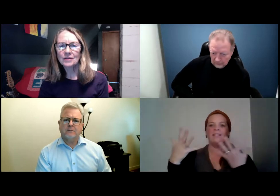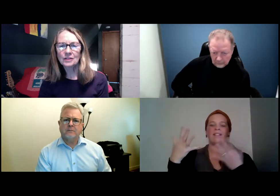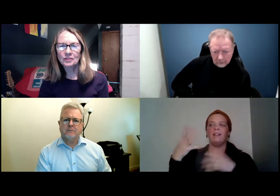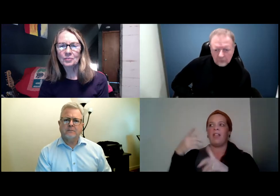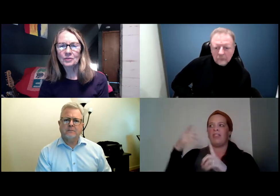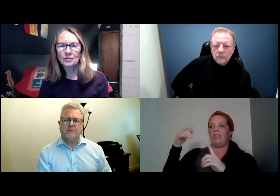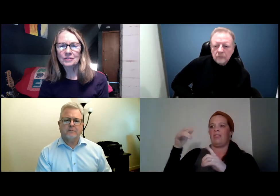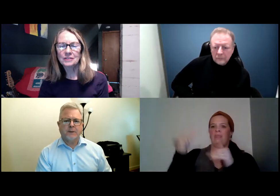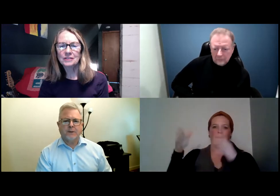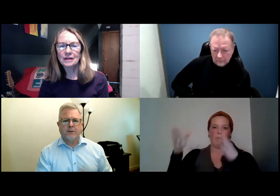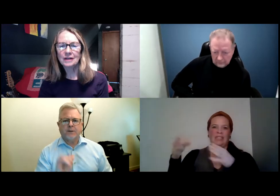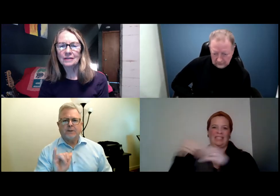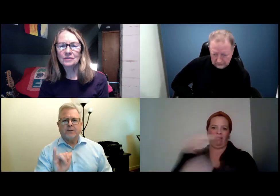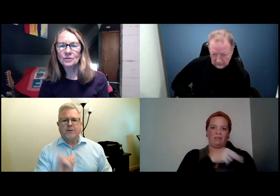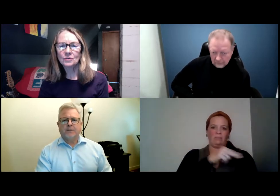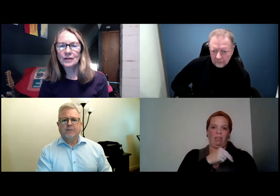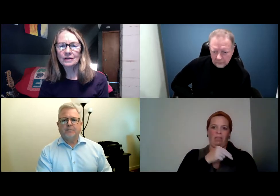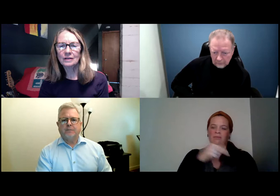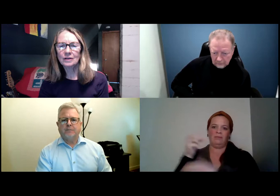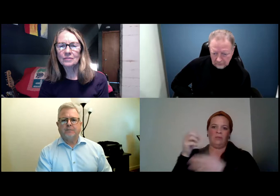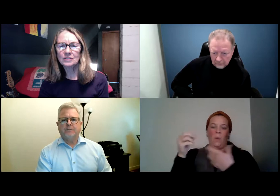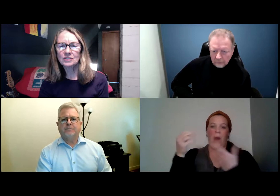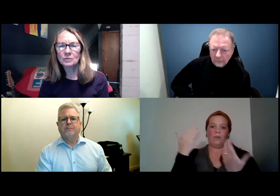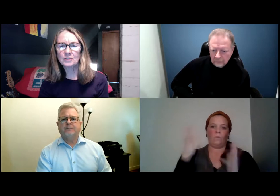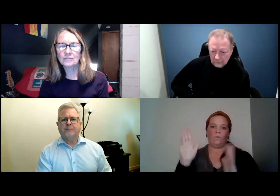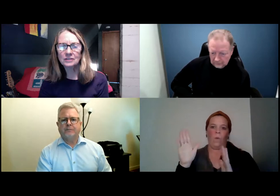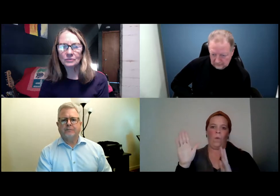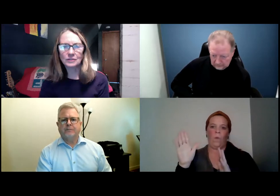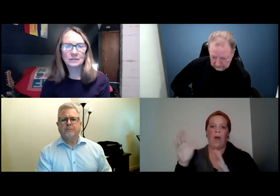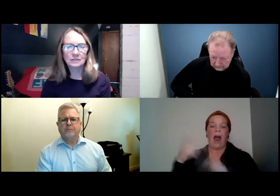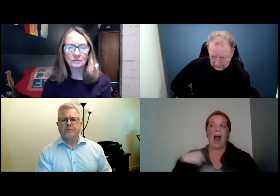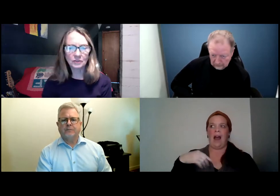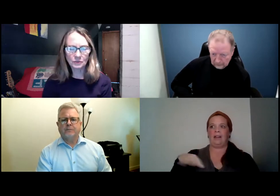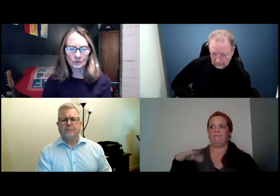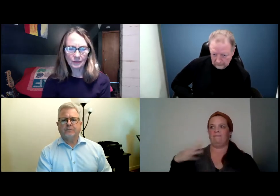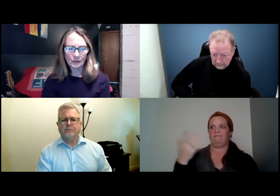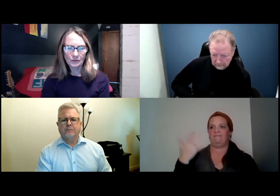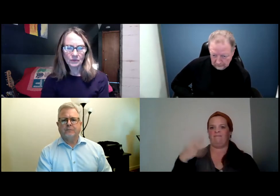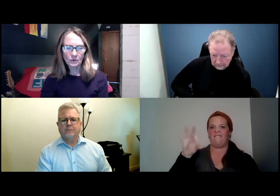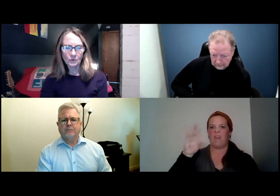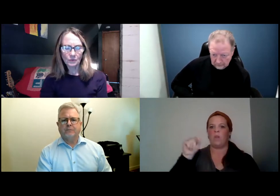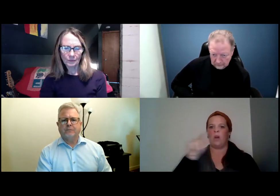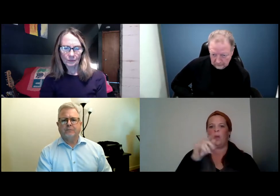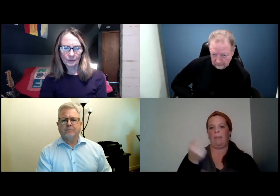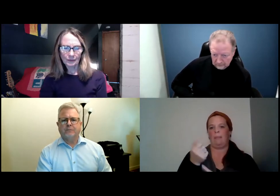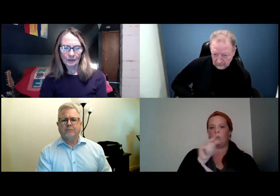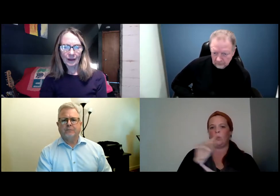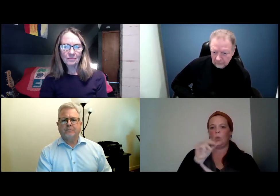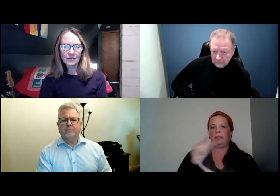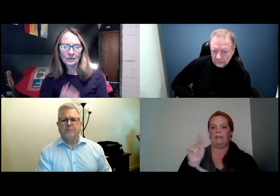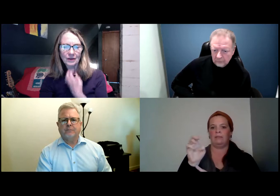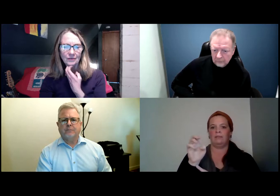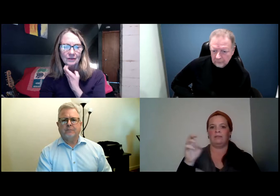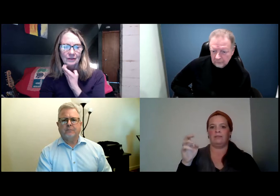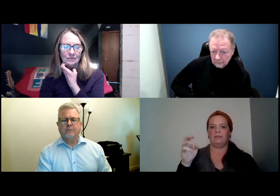without an interpreter or a CDI, there's no way, conversation would be effective with this individual. So I